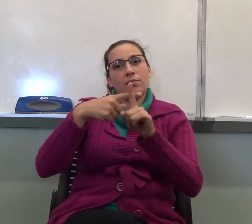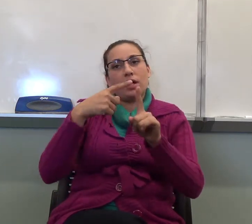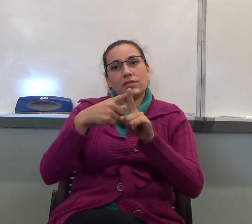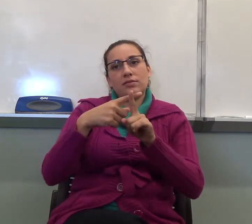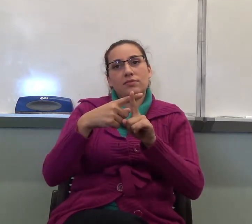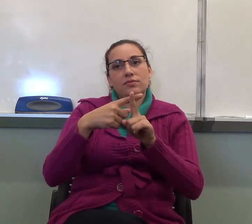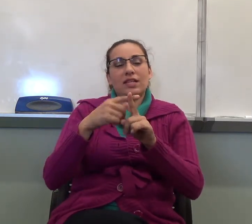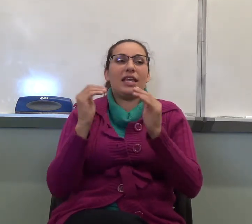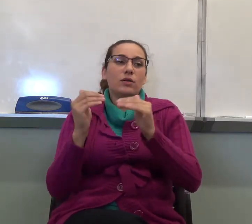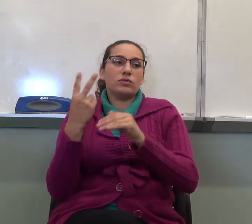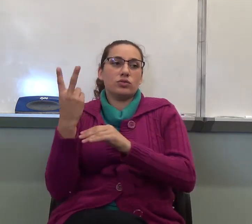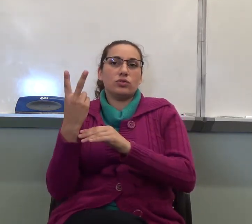yeah, you do have to think about it.